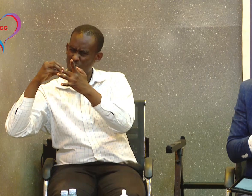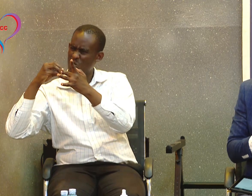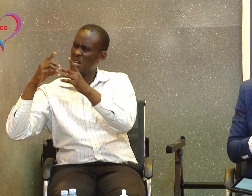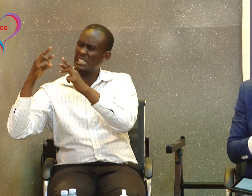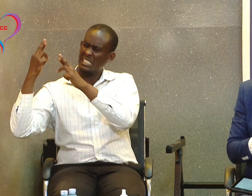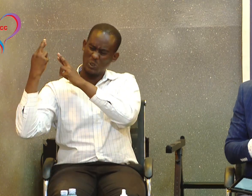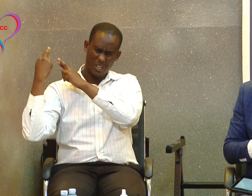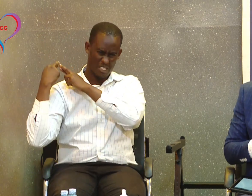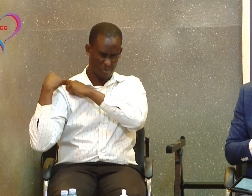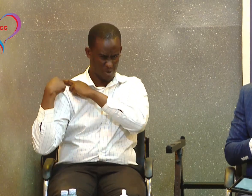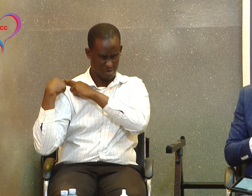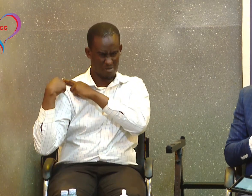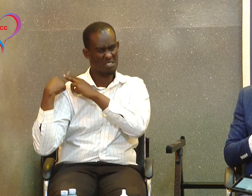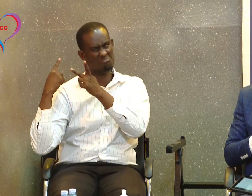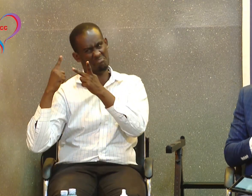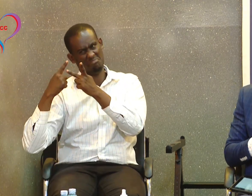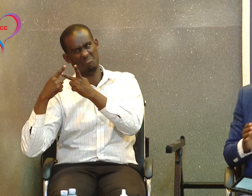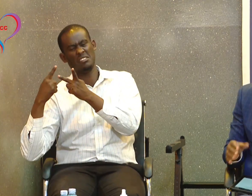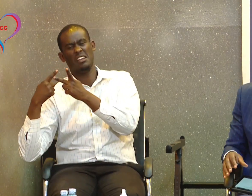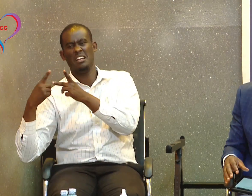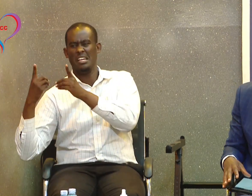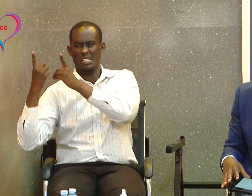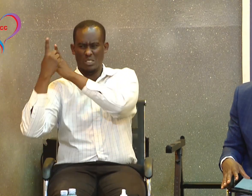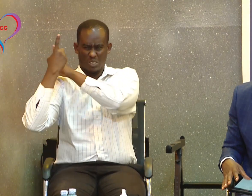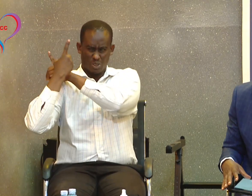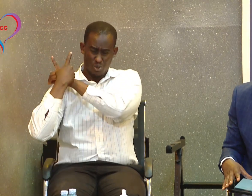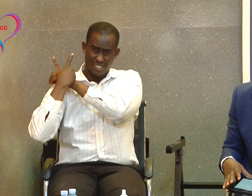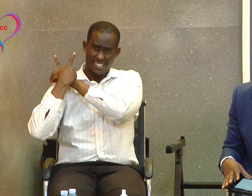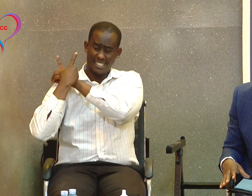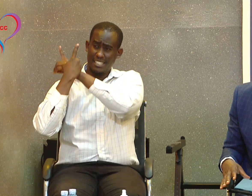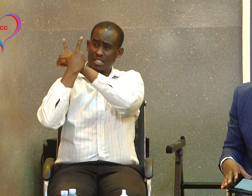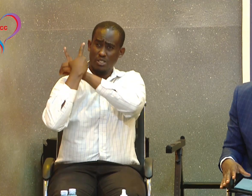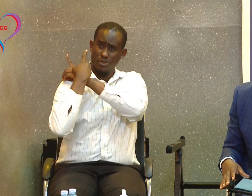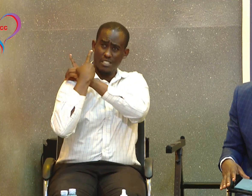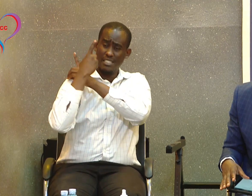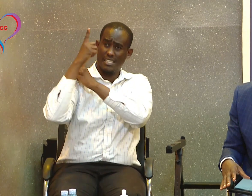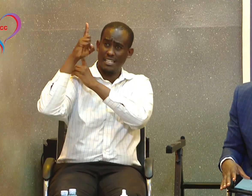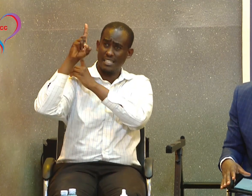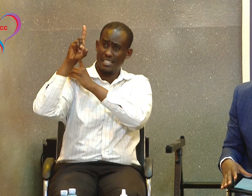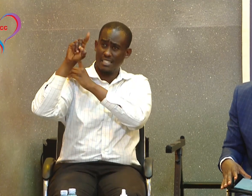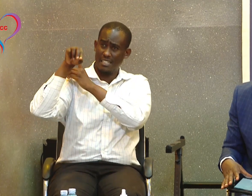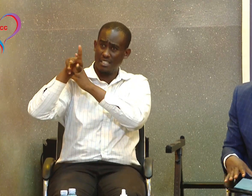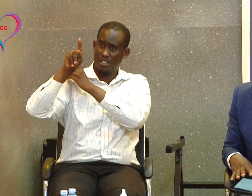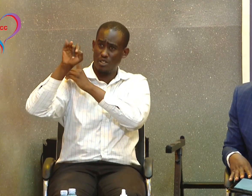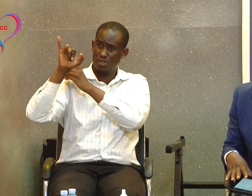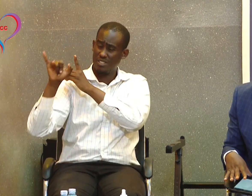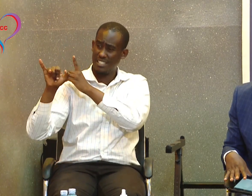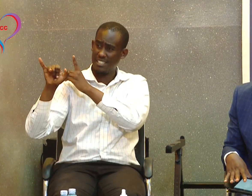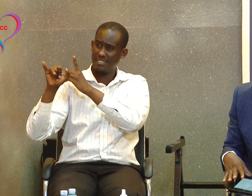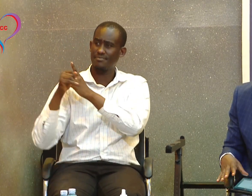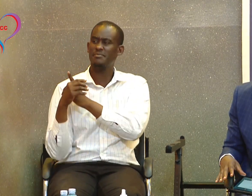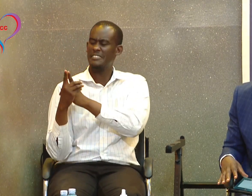that small period. That's what they call a call. Wakati nga baweleza, ne bayitibwa ate okubaako